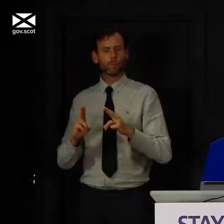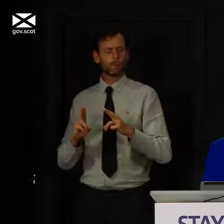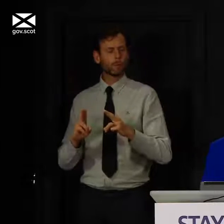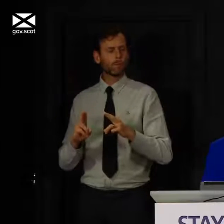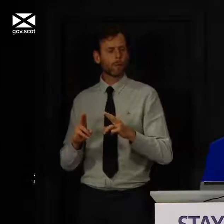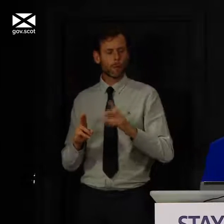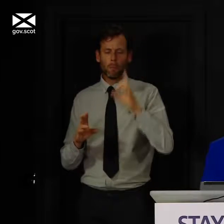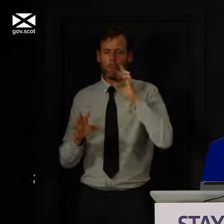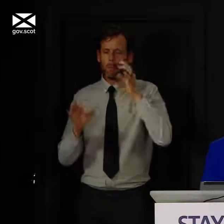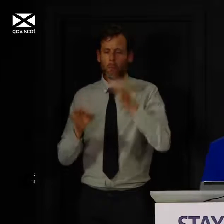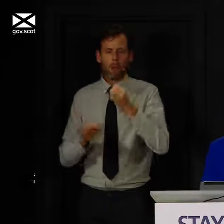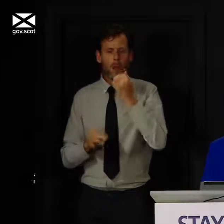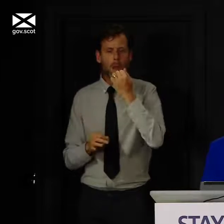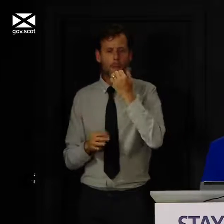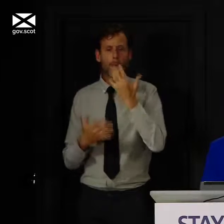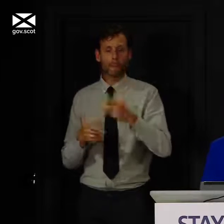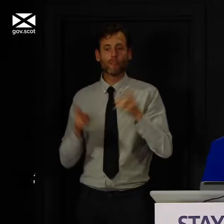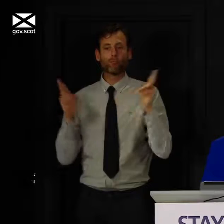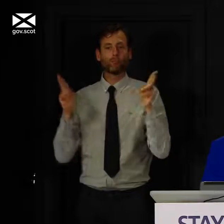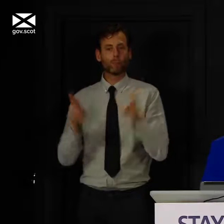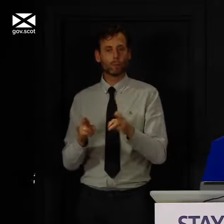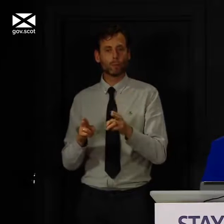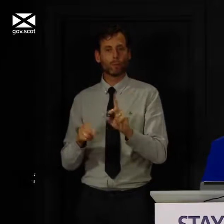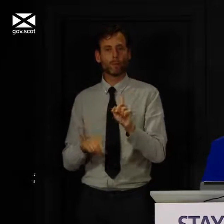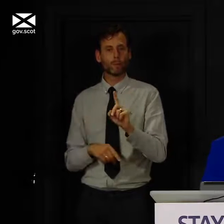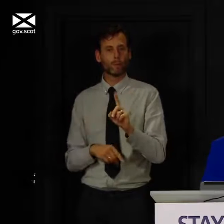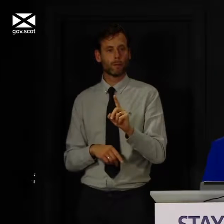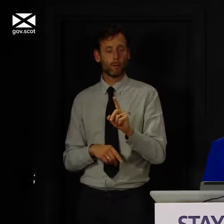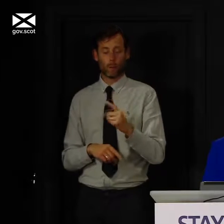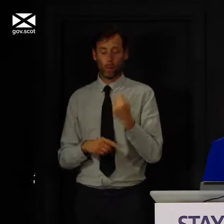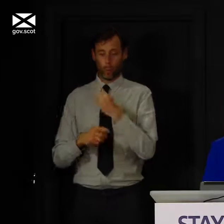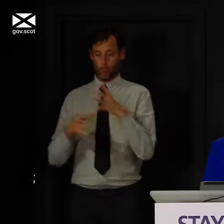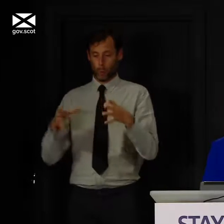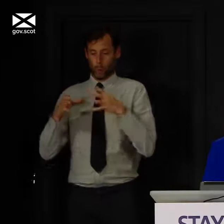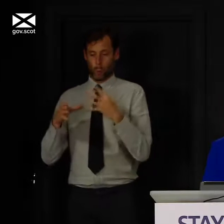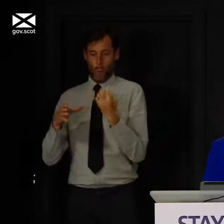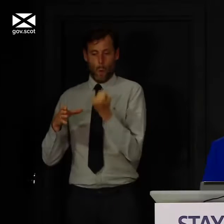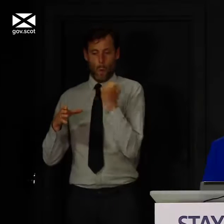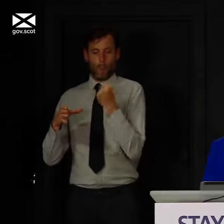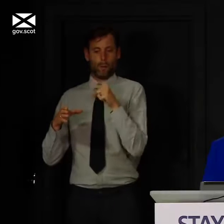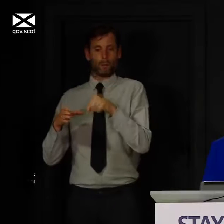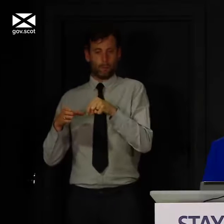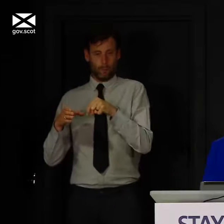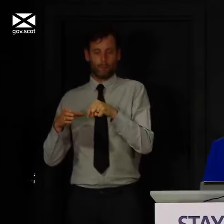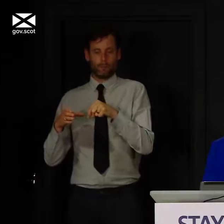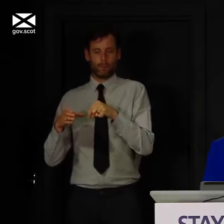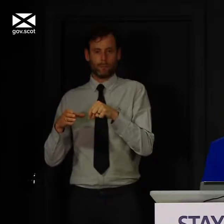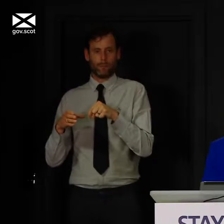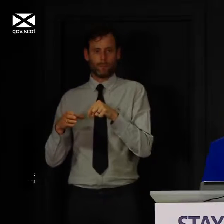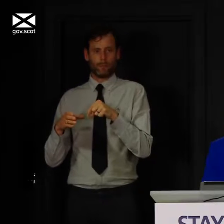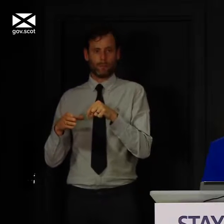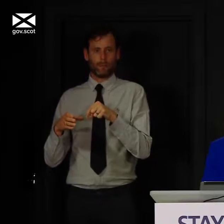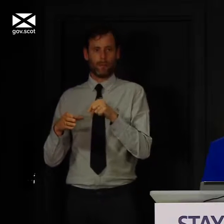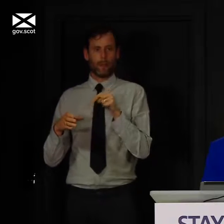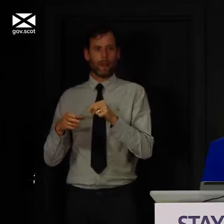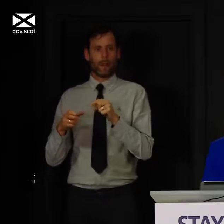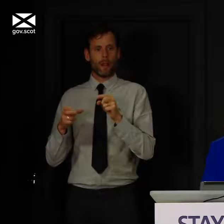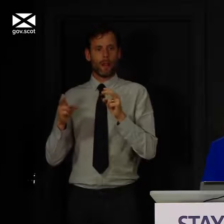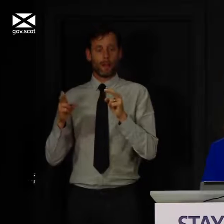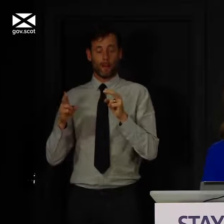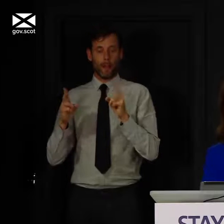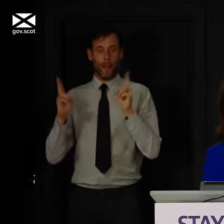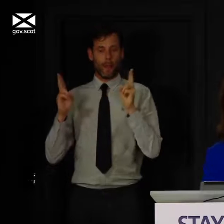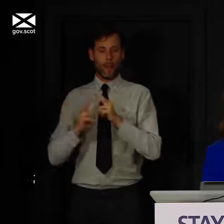has been raised a concern about, on the part of those on the bank, about a reduction in the level of